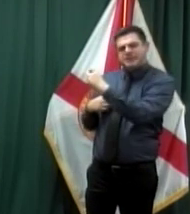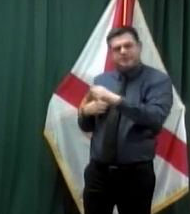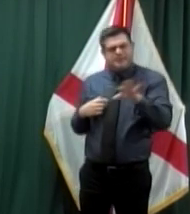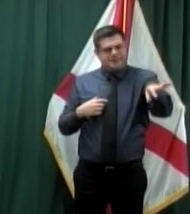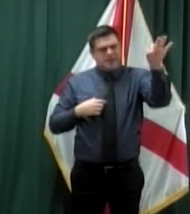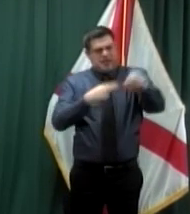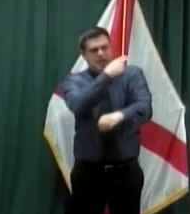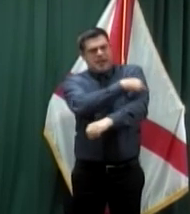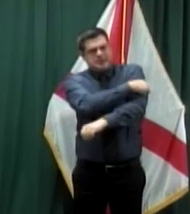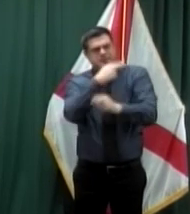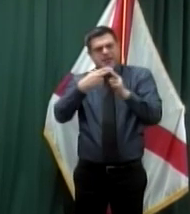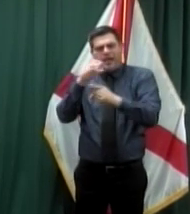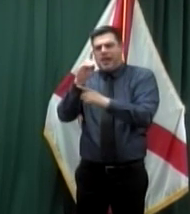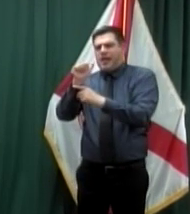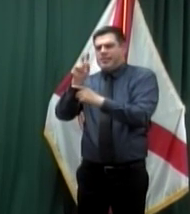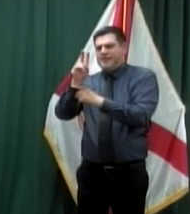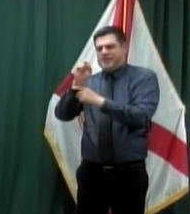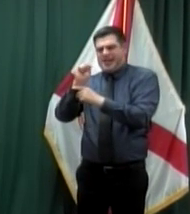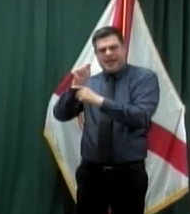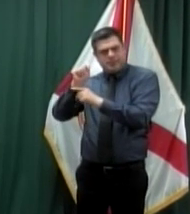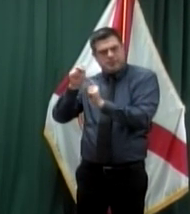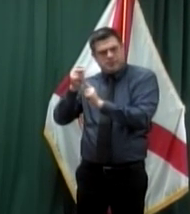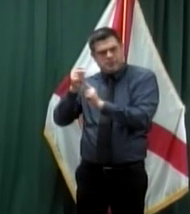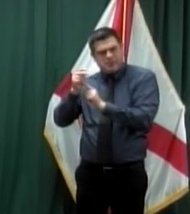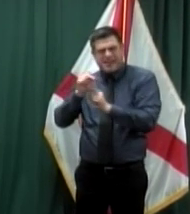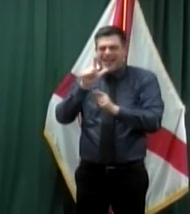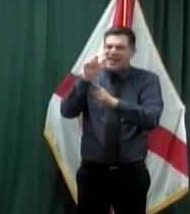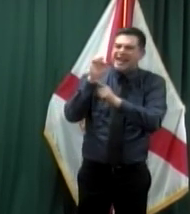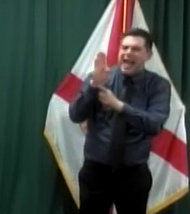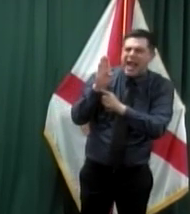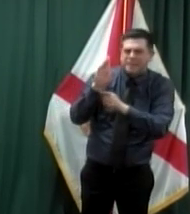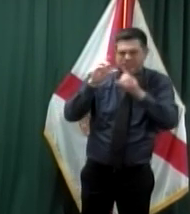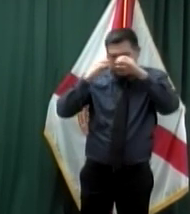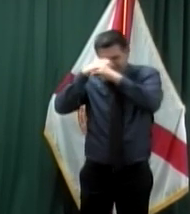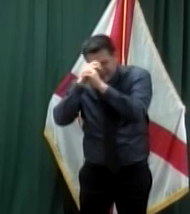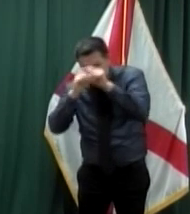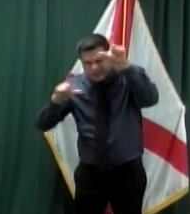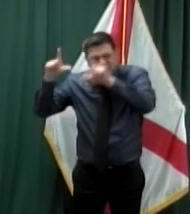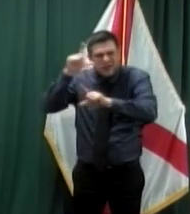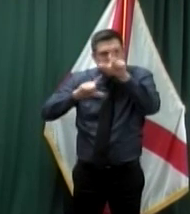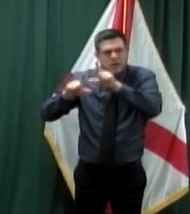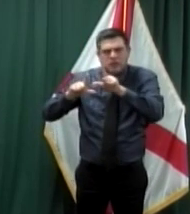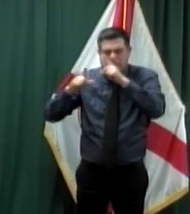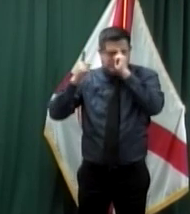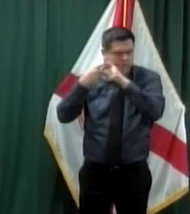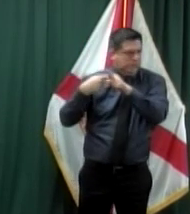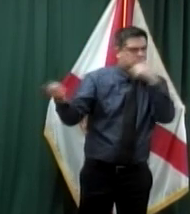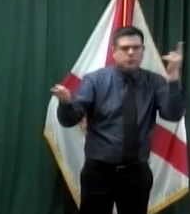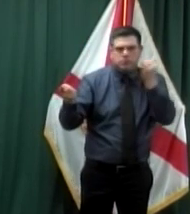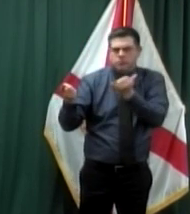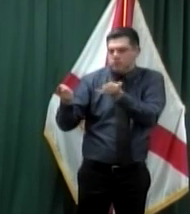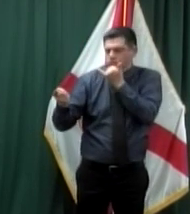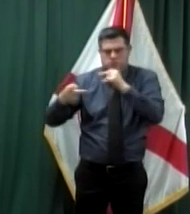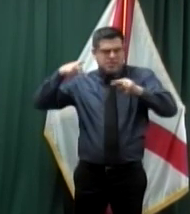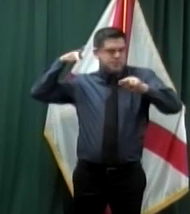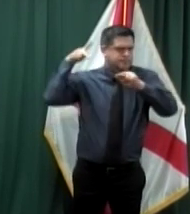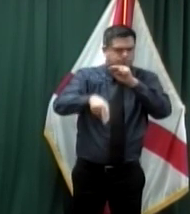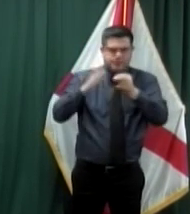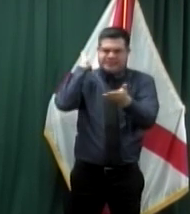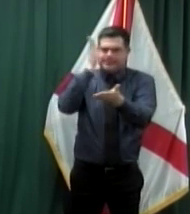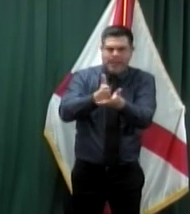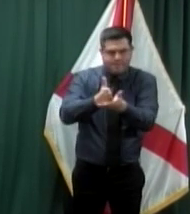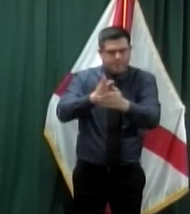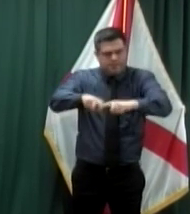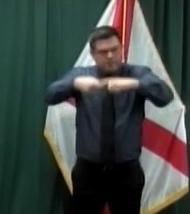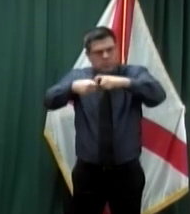of COVID-19 tests. Right. We know a lot of those were here in Seminole County. I was one of them that got a negative